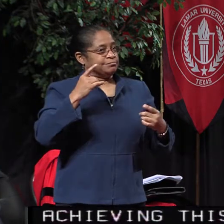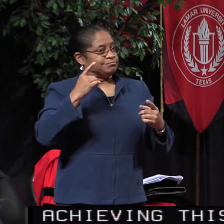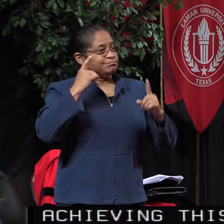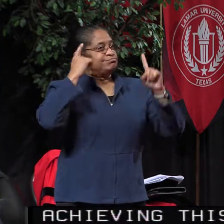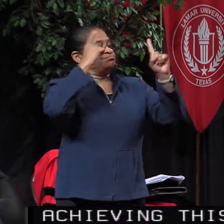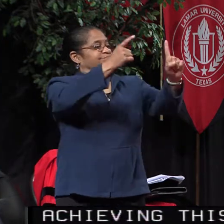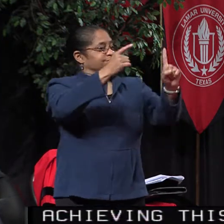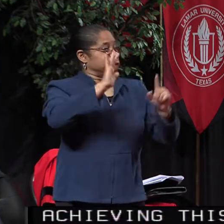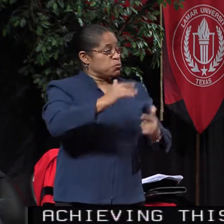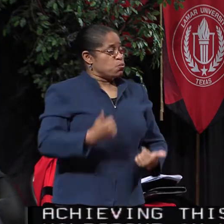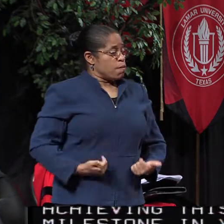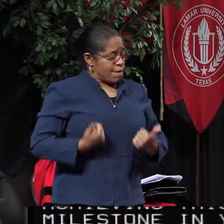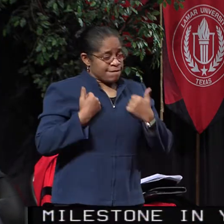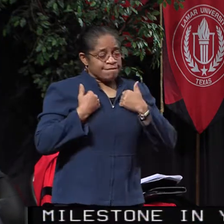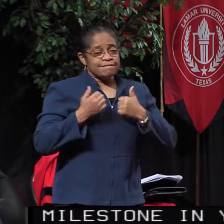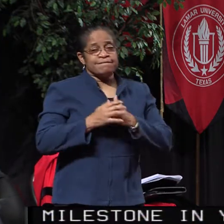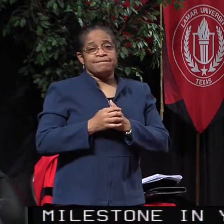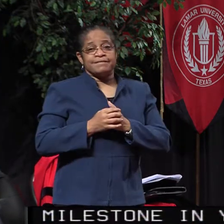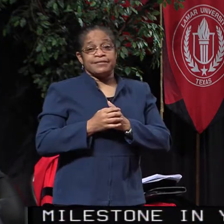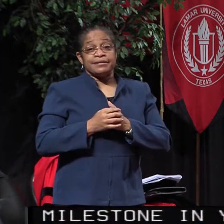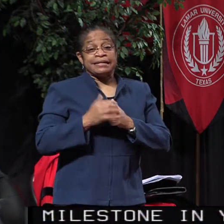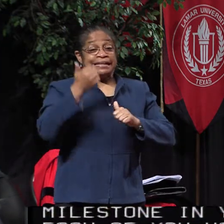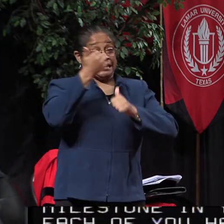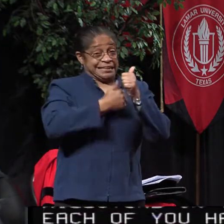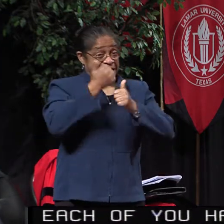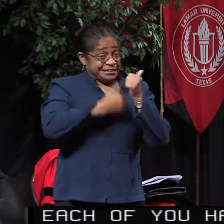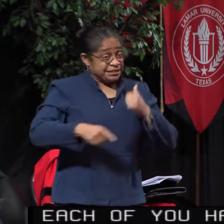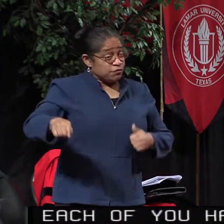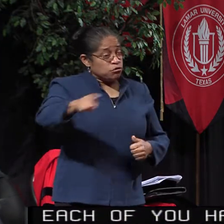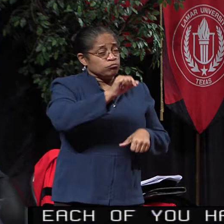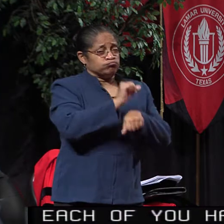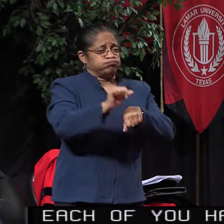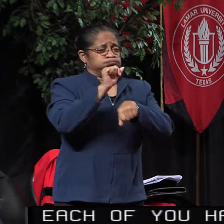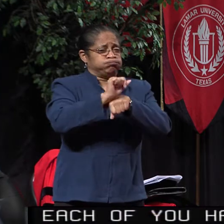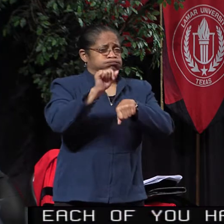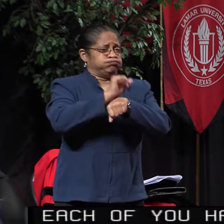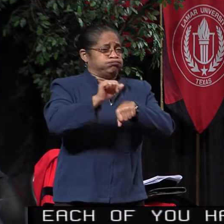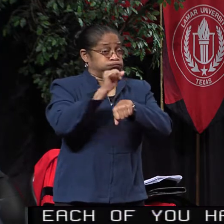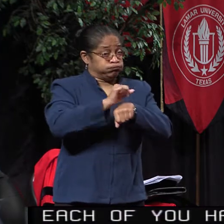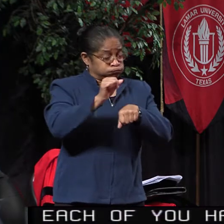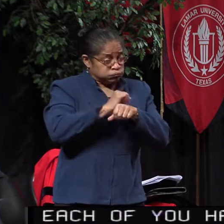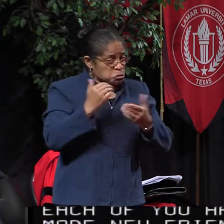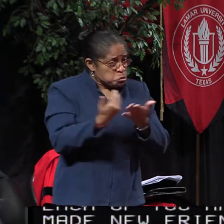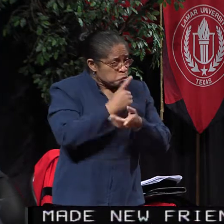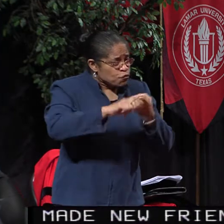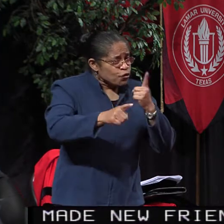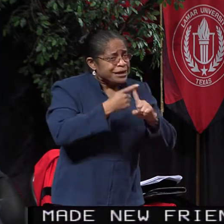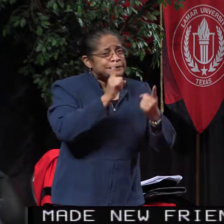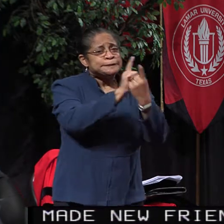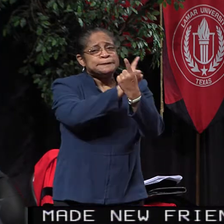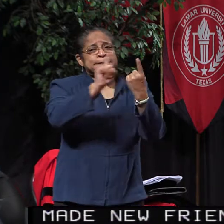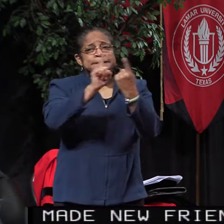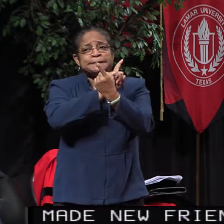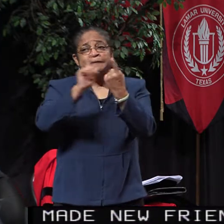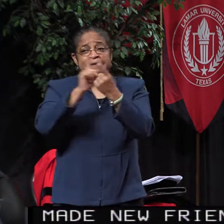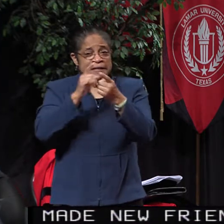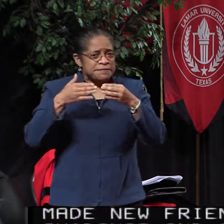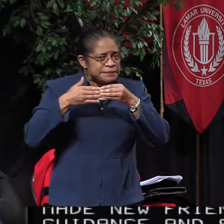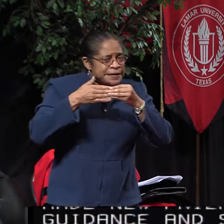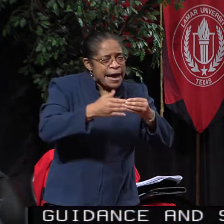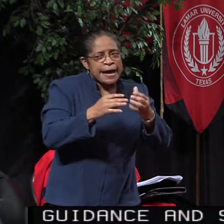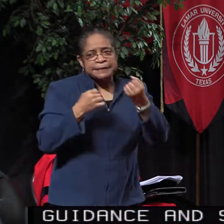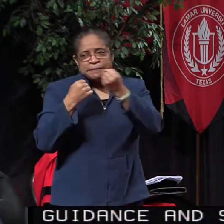milestone in your life. Each of you has worked hard, made new friends, received guidance and support from